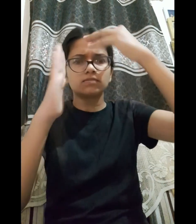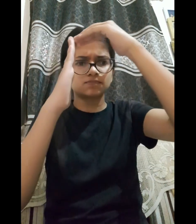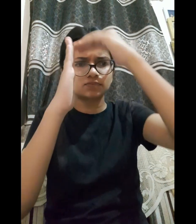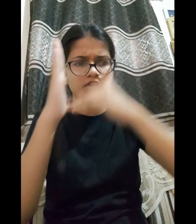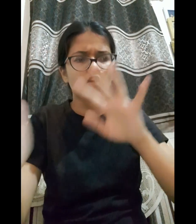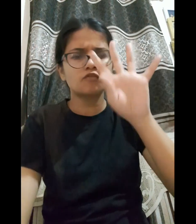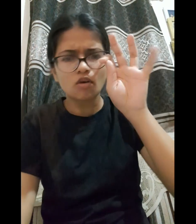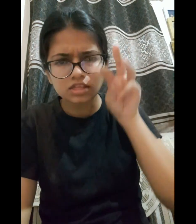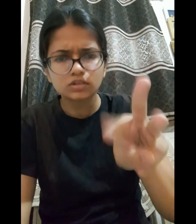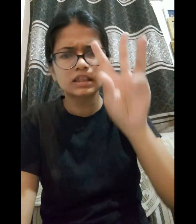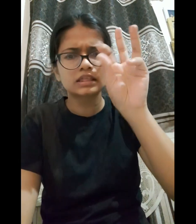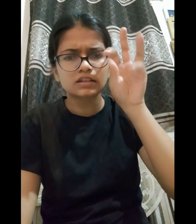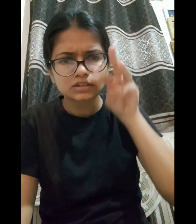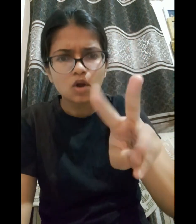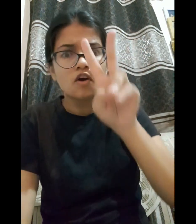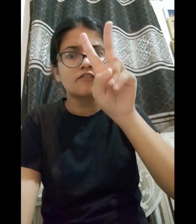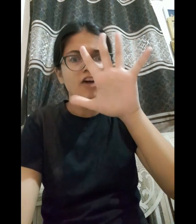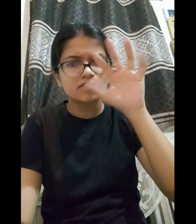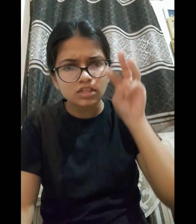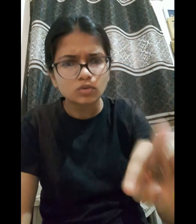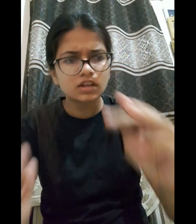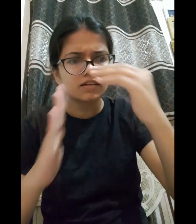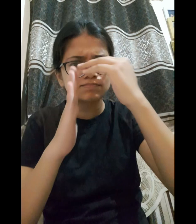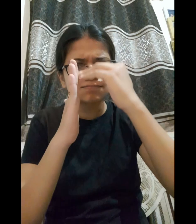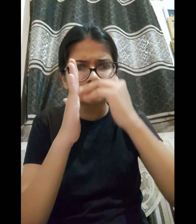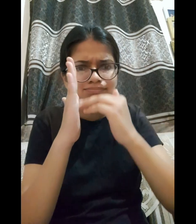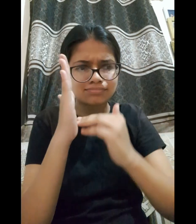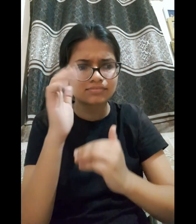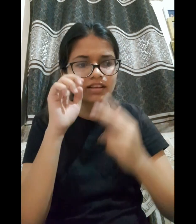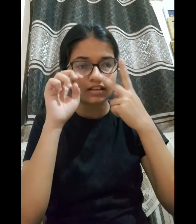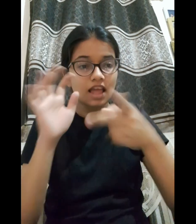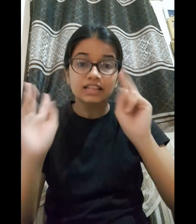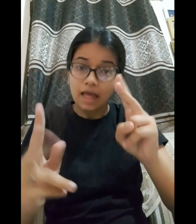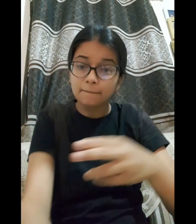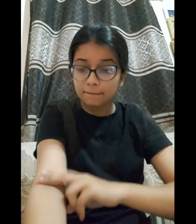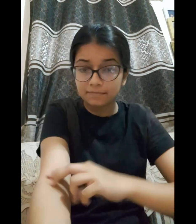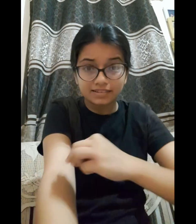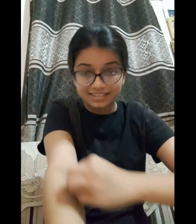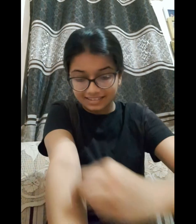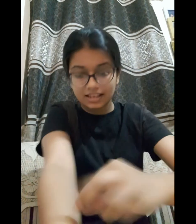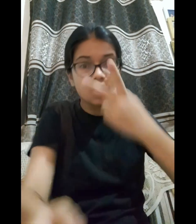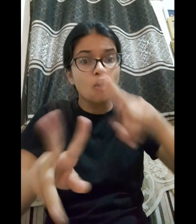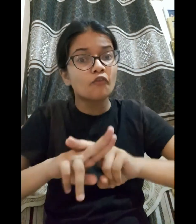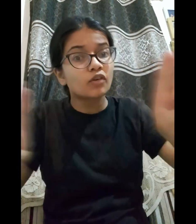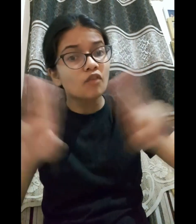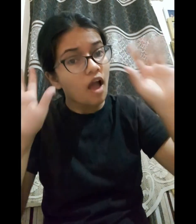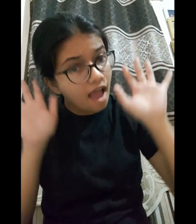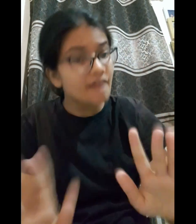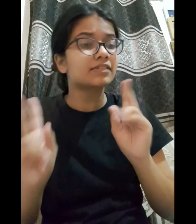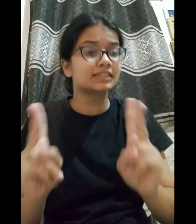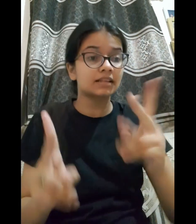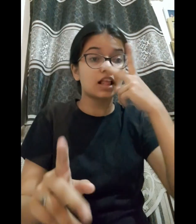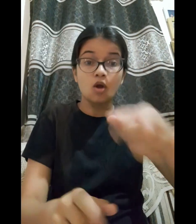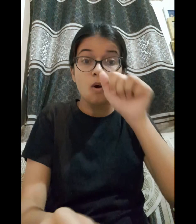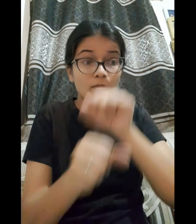40,000, 30,000, some with 25,000. Does that work to prevent clotting? No, they still have clotting. Therefore, merely giving aspirin doesn't work. You